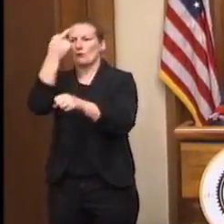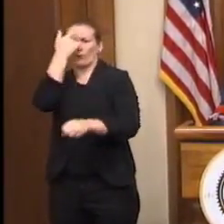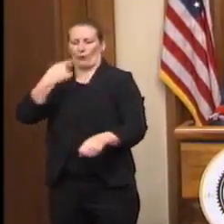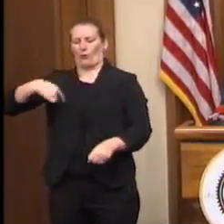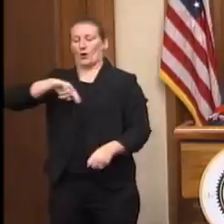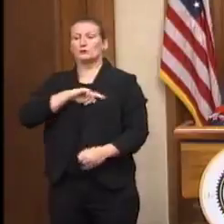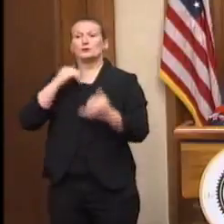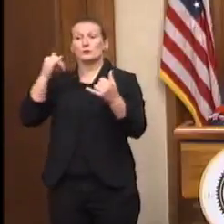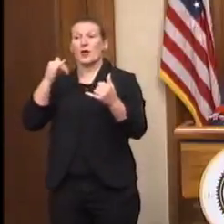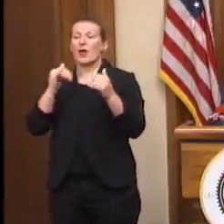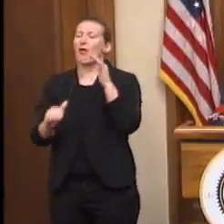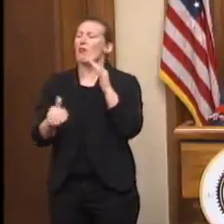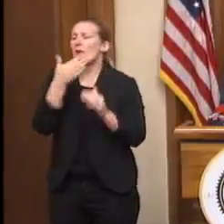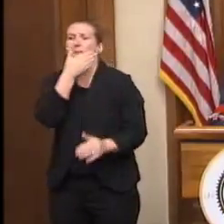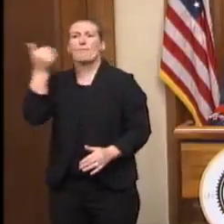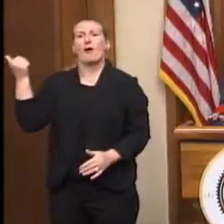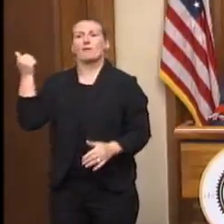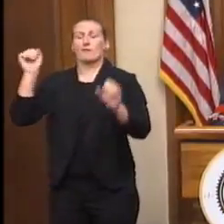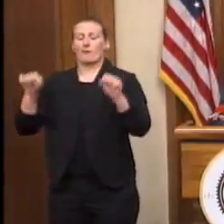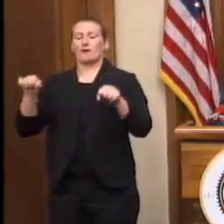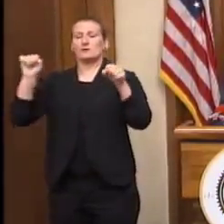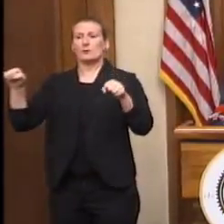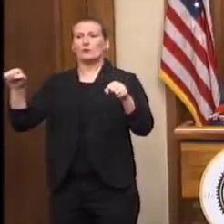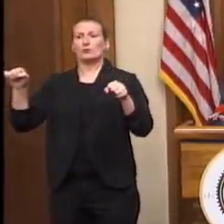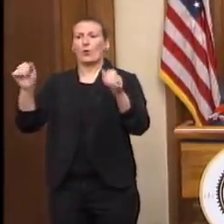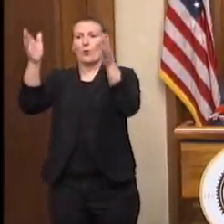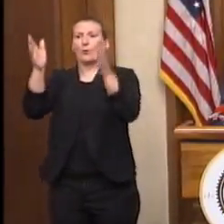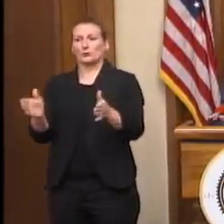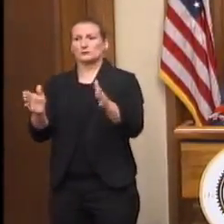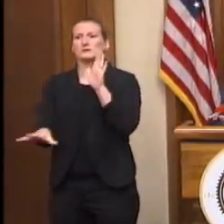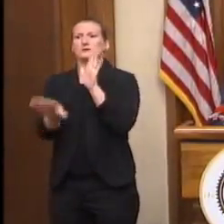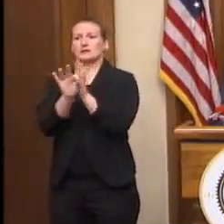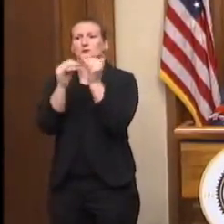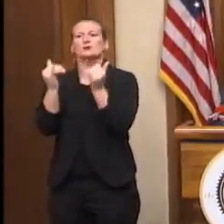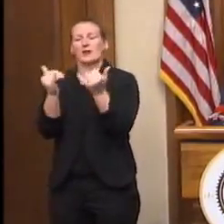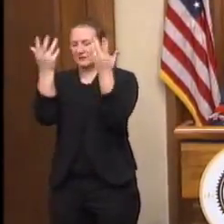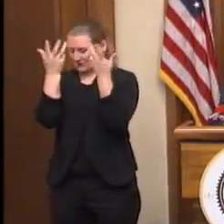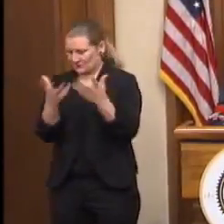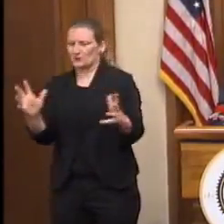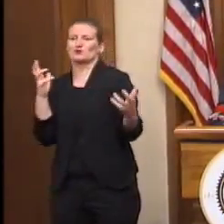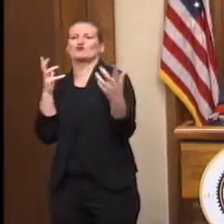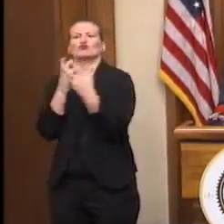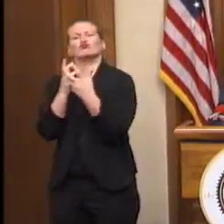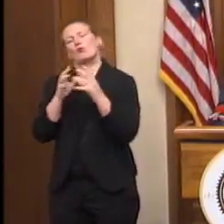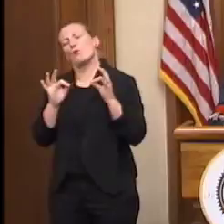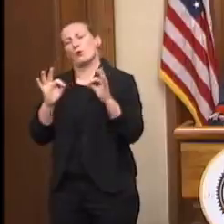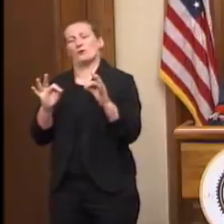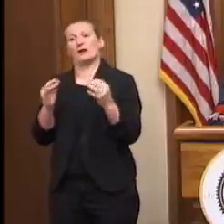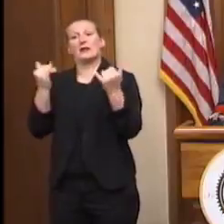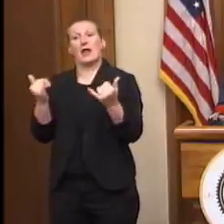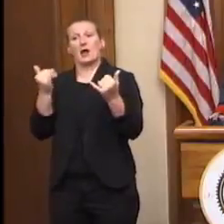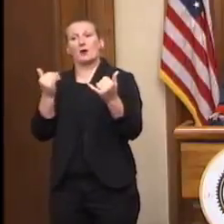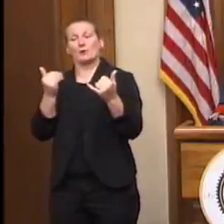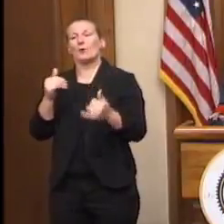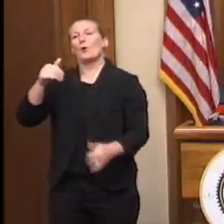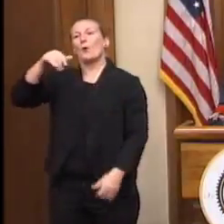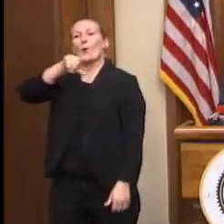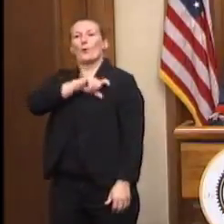best possible candidate that we can choose. Now, Police Commissioner